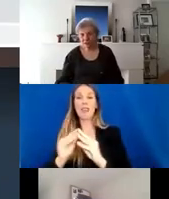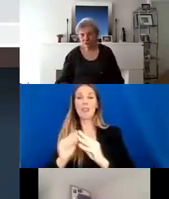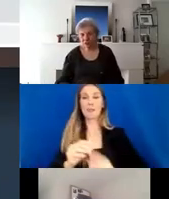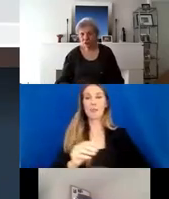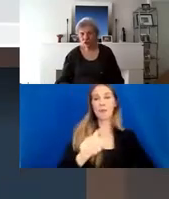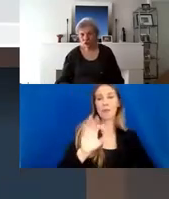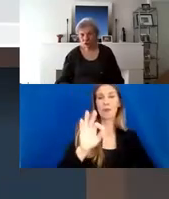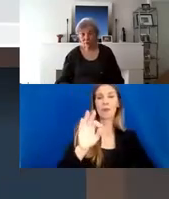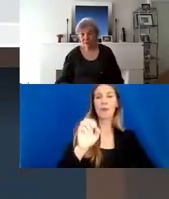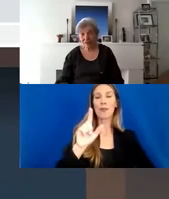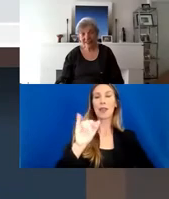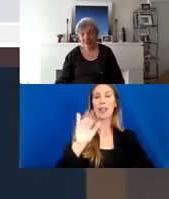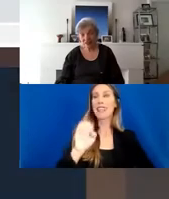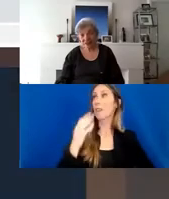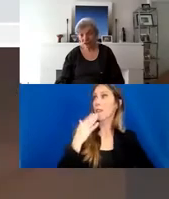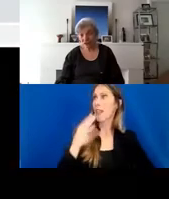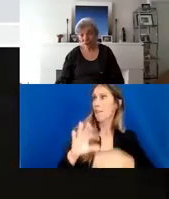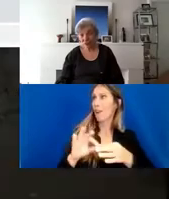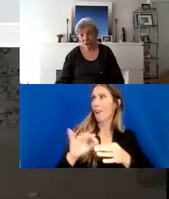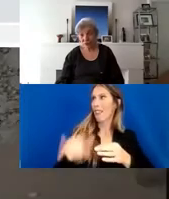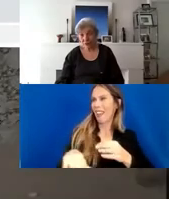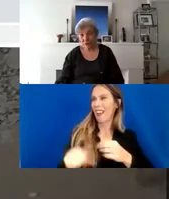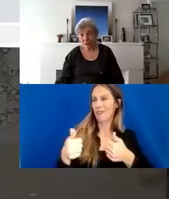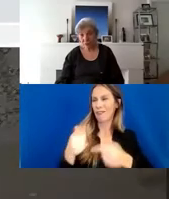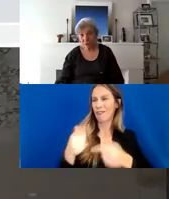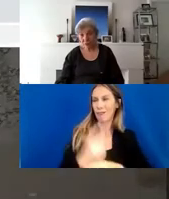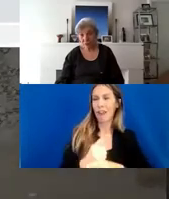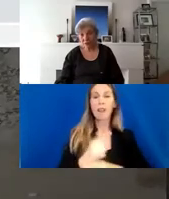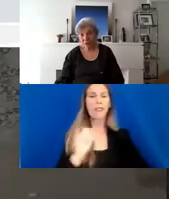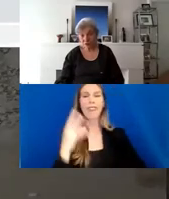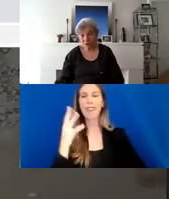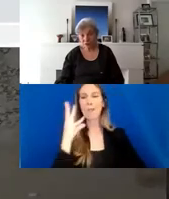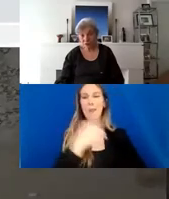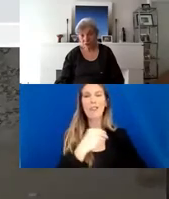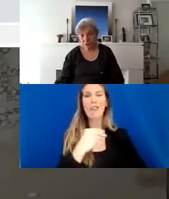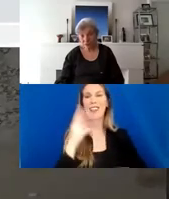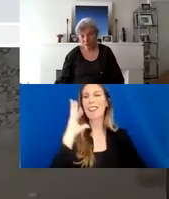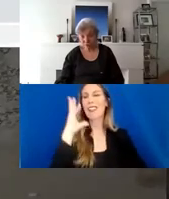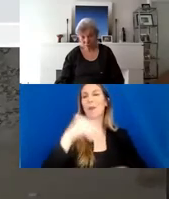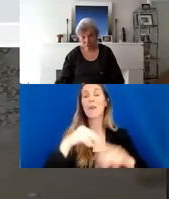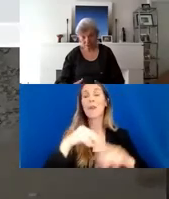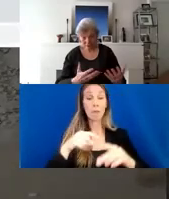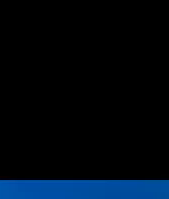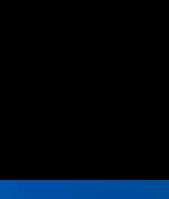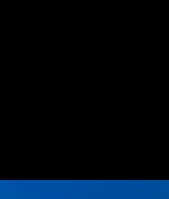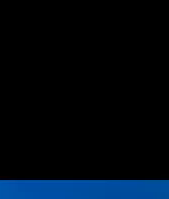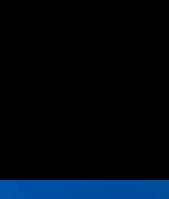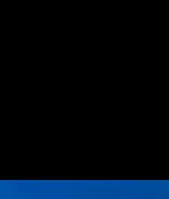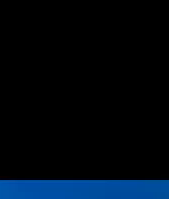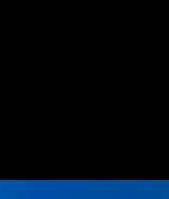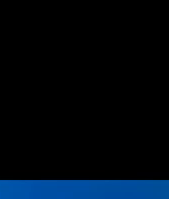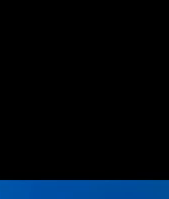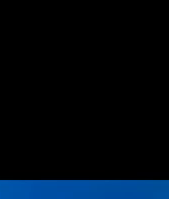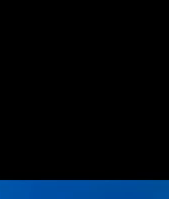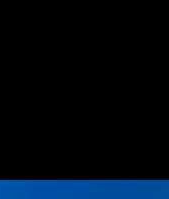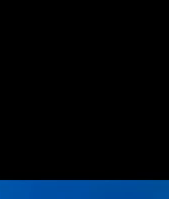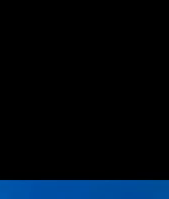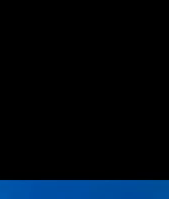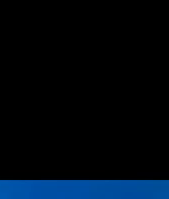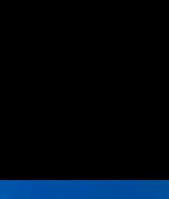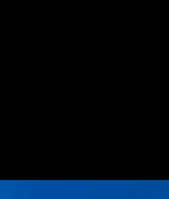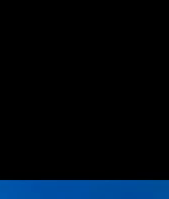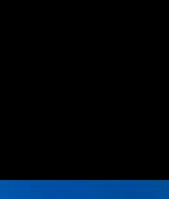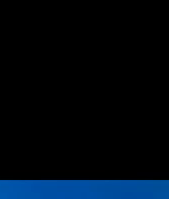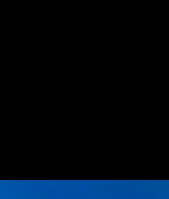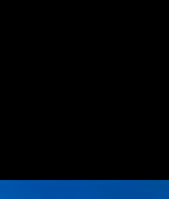Asia, for underscoring that. And that's actually the beauty of one of the many beauties of this platform is that that